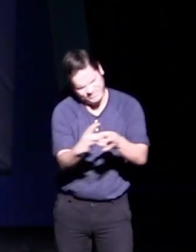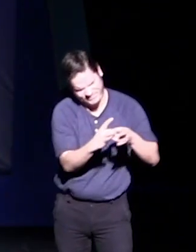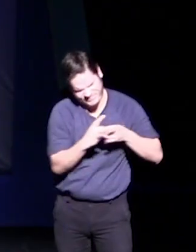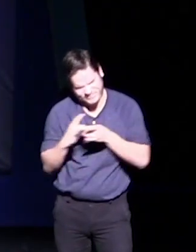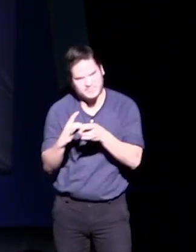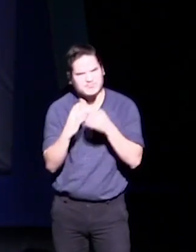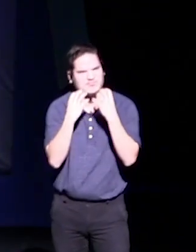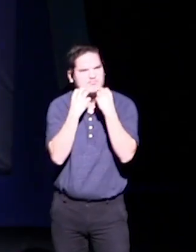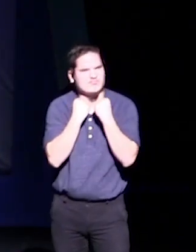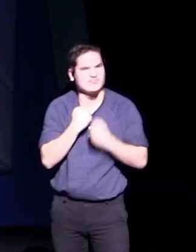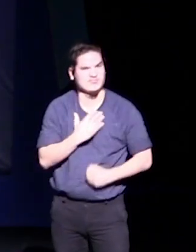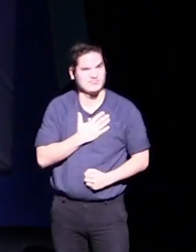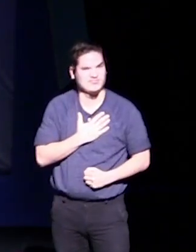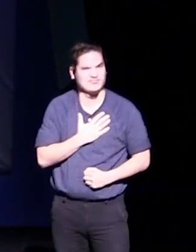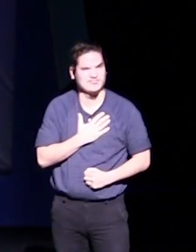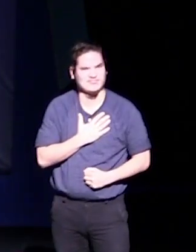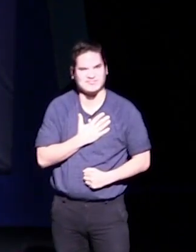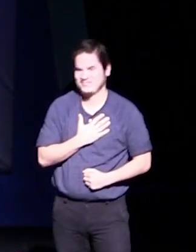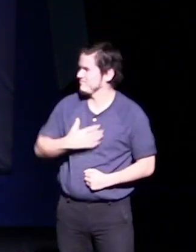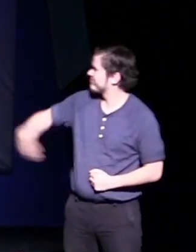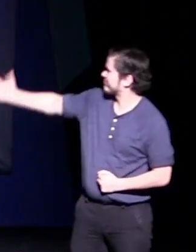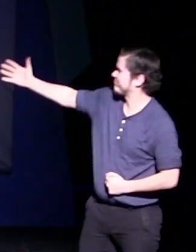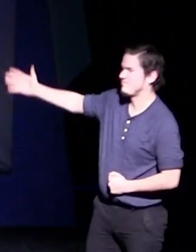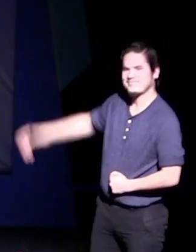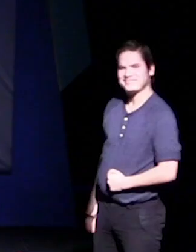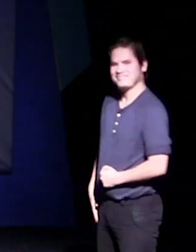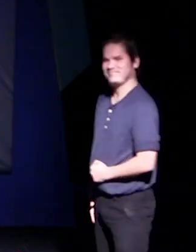Remember Veditz. Remember his desire for our community to stay united.